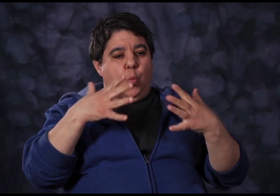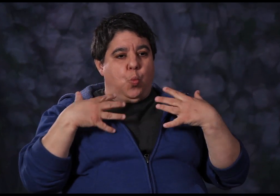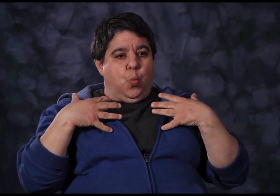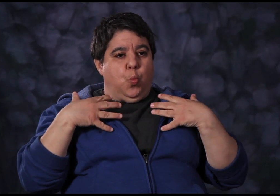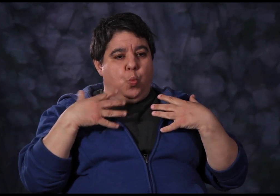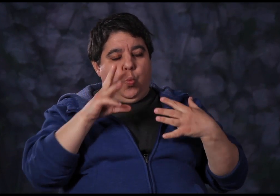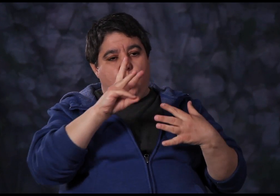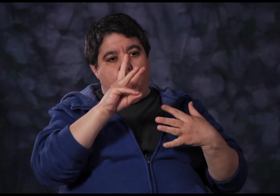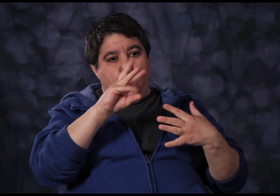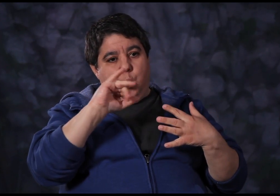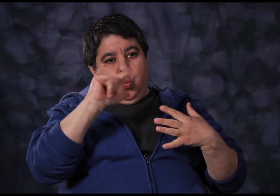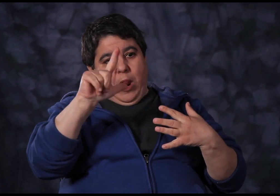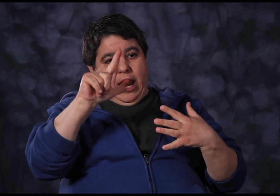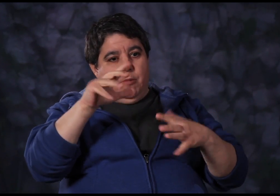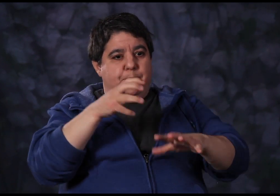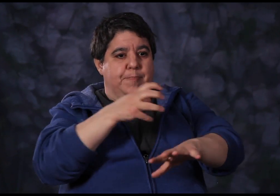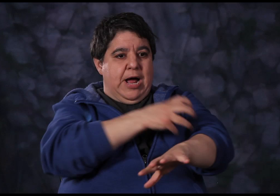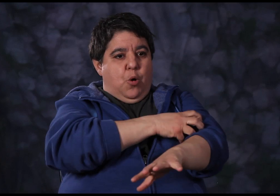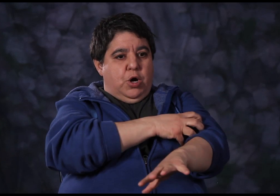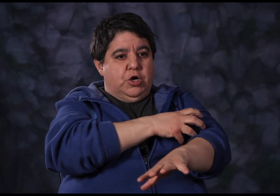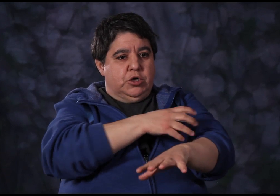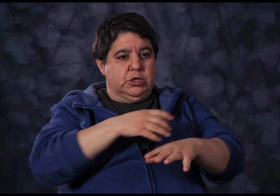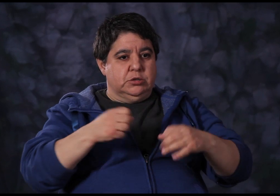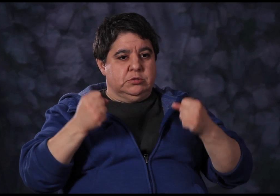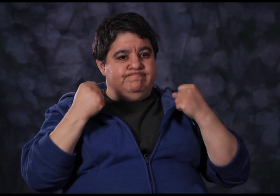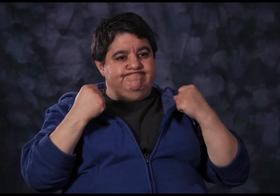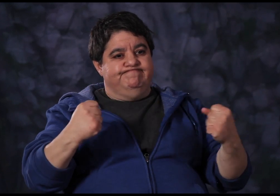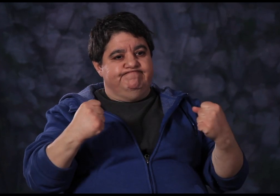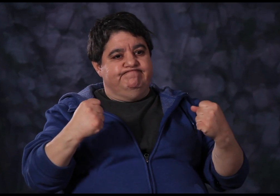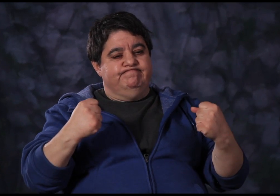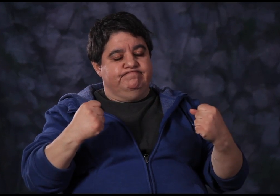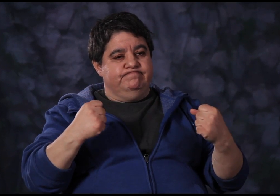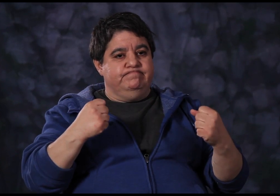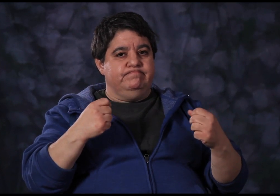I've identified that one of my strengths is having strong willpower.